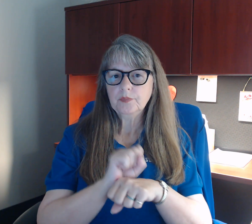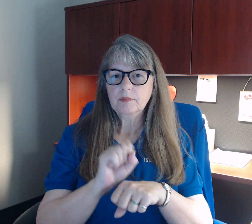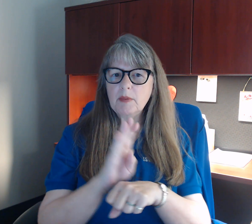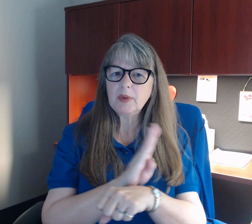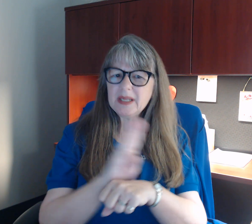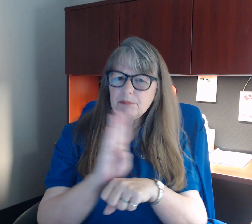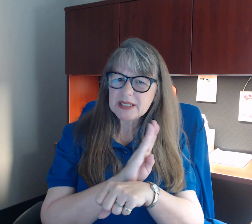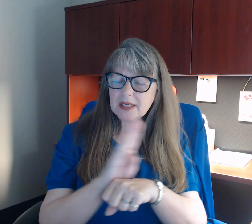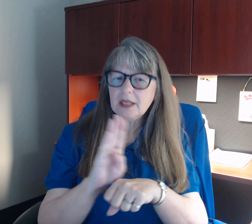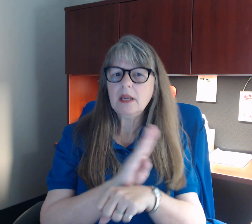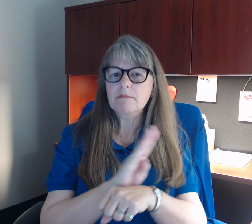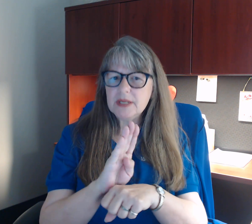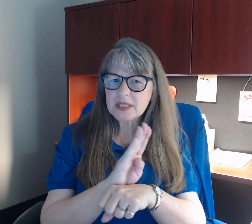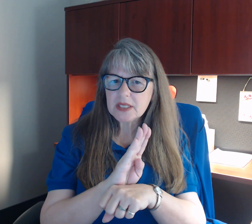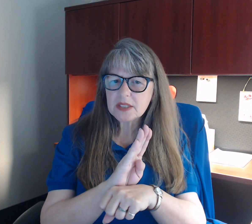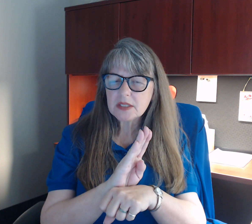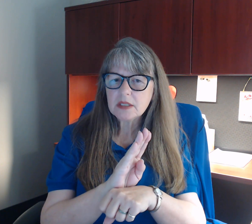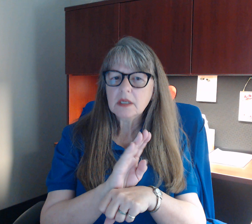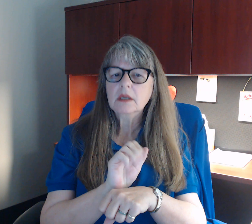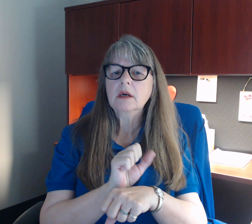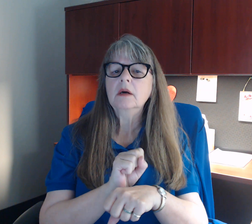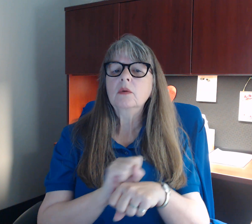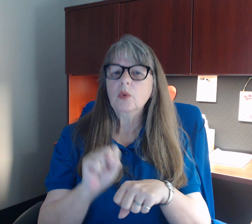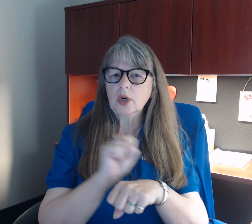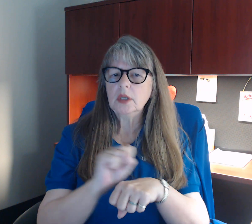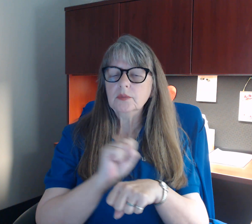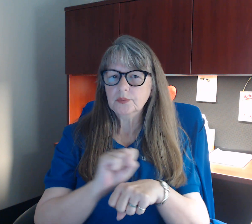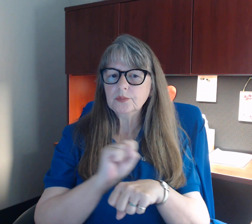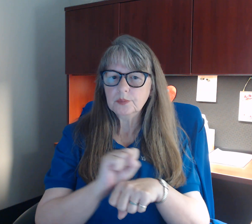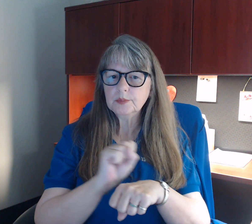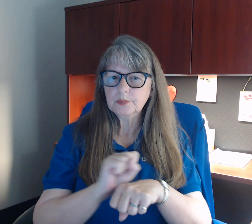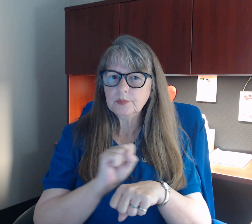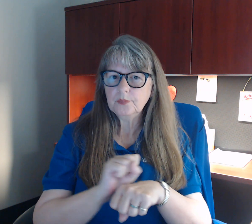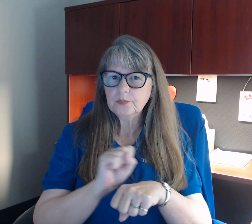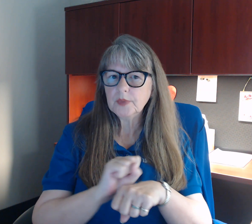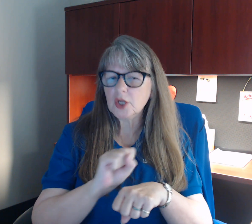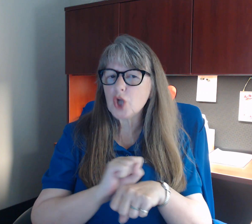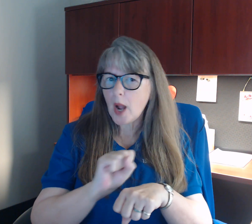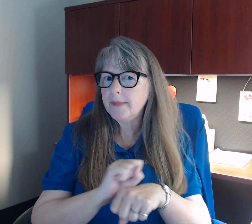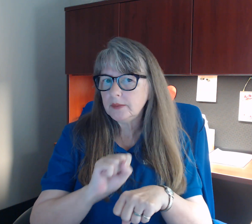Remember we did busy and business. Work. A job.